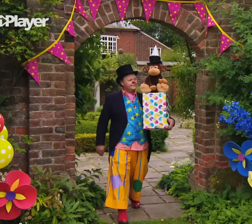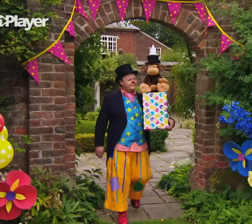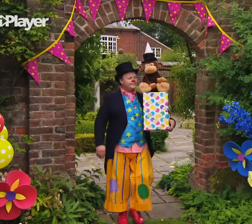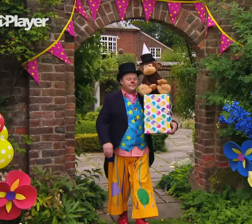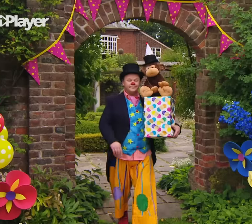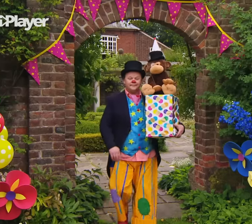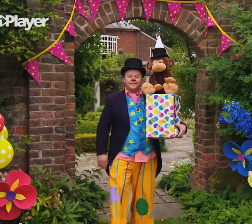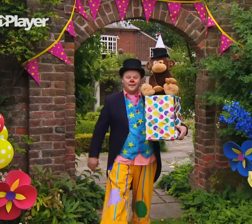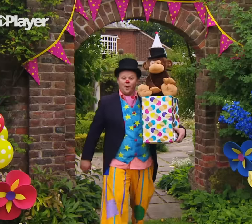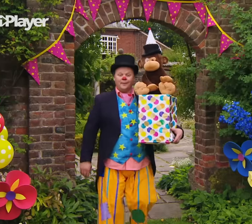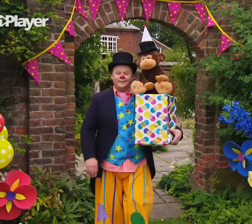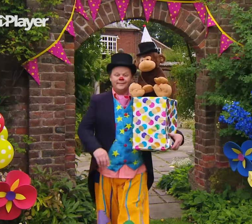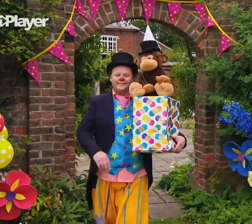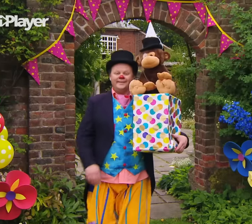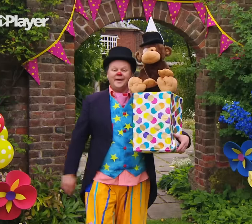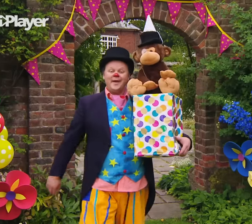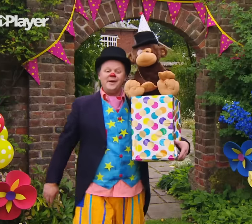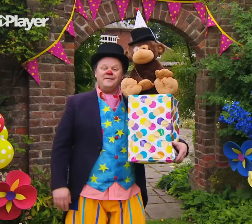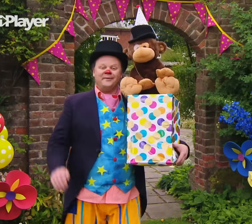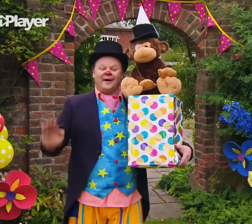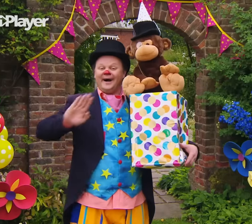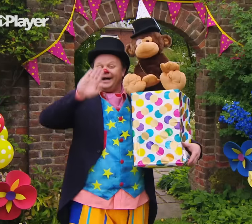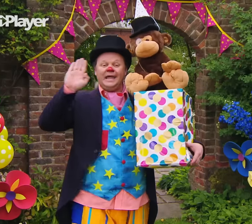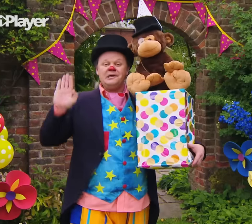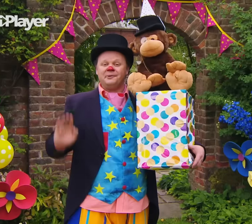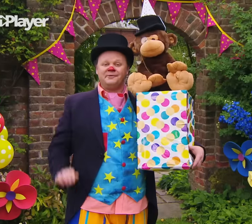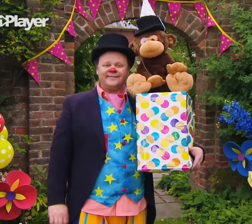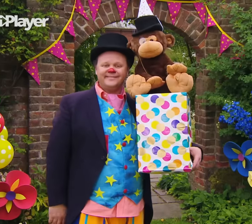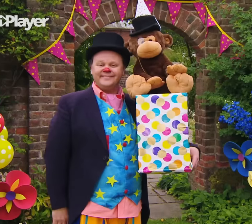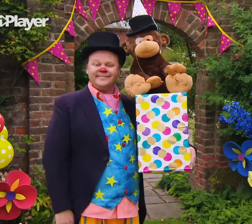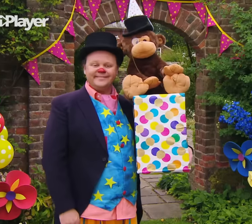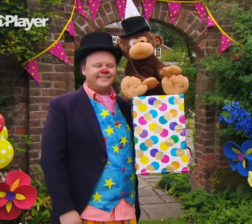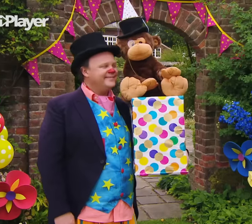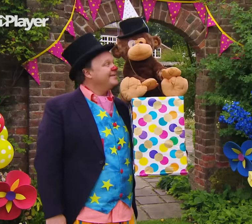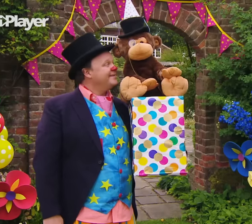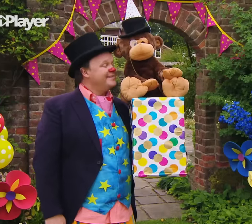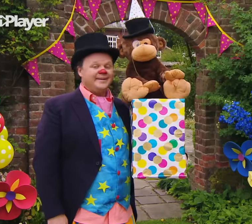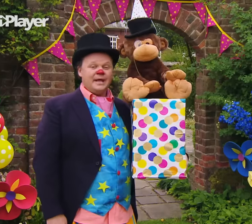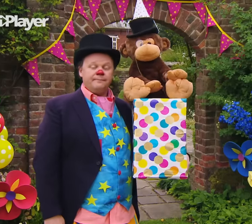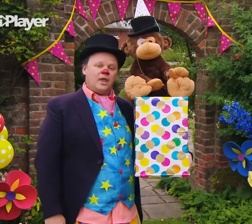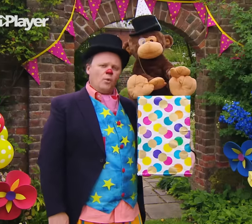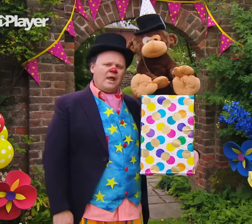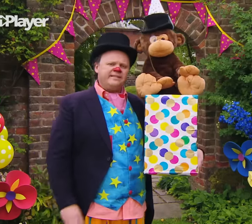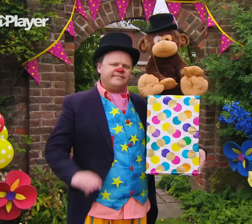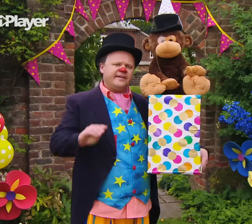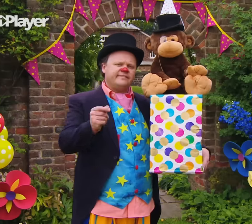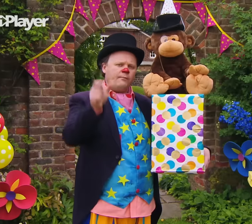Hello, Lord Tumble and Lord Monkey. Hello. Whose birthday is it, Lord Tumble? Well, it's